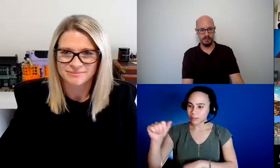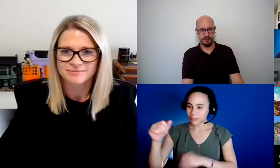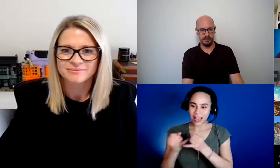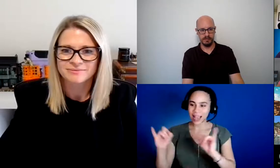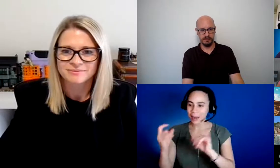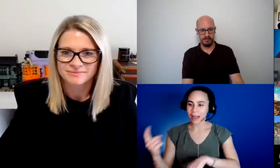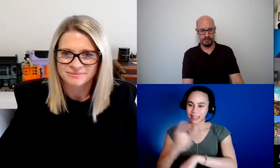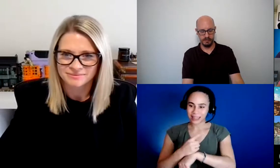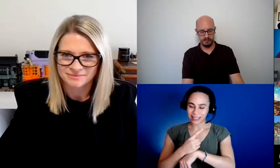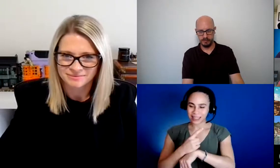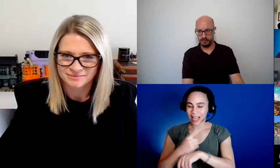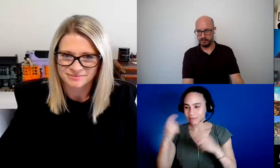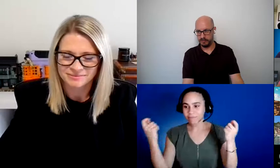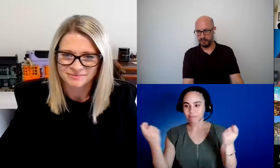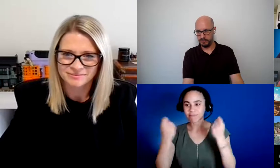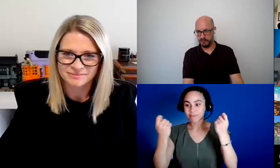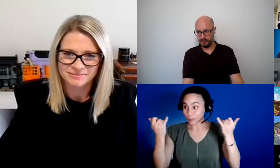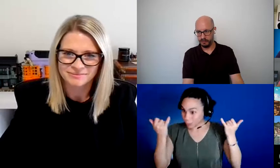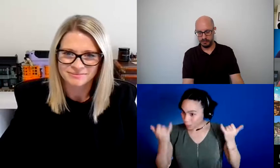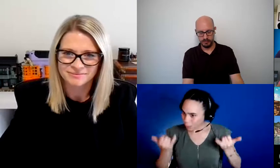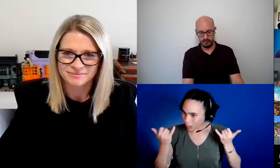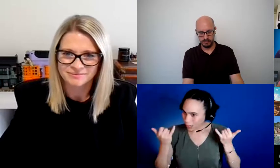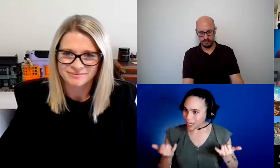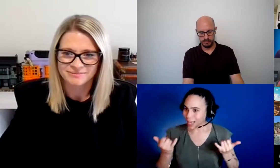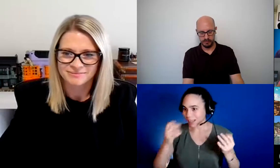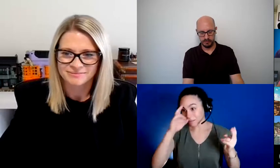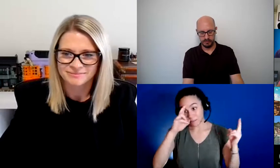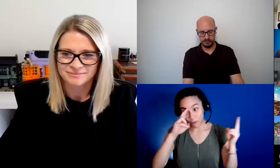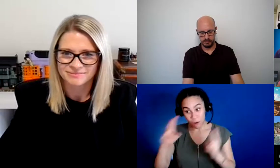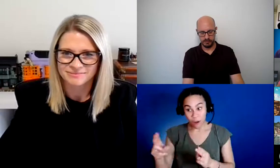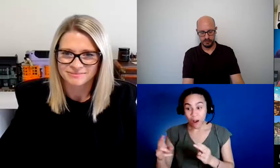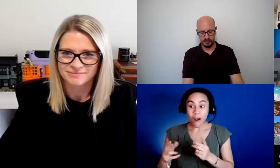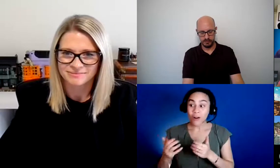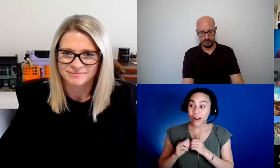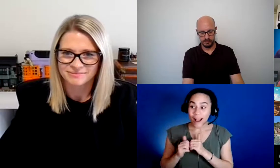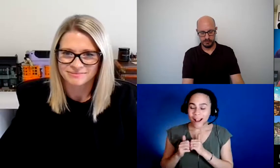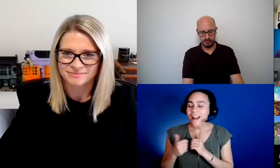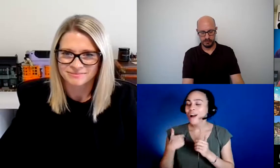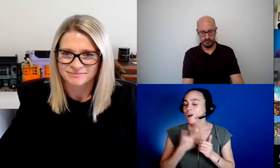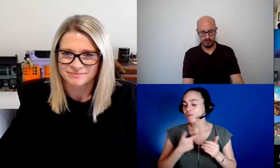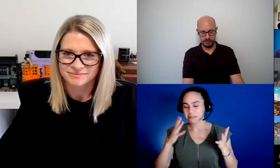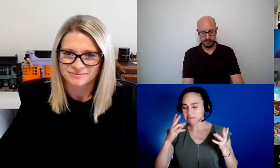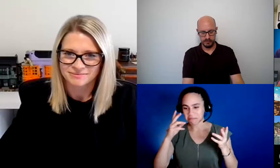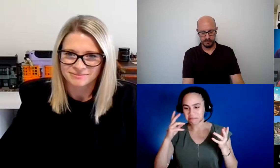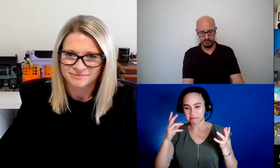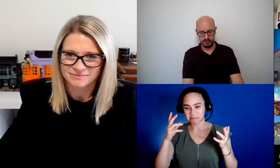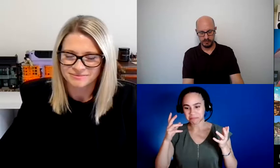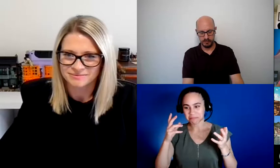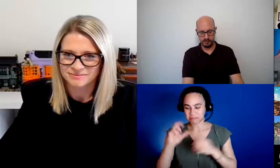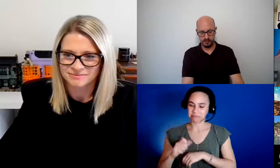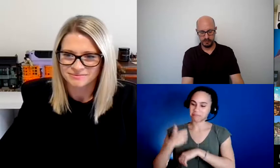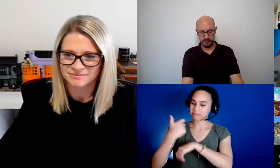is to celebrate it today, and in honor of that, we decided to put together what we think is an extraordinary program,